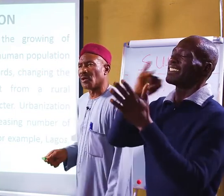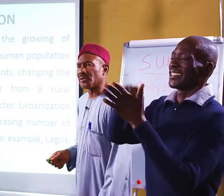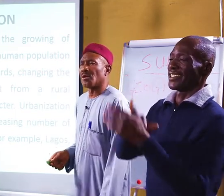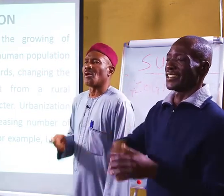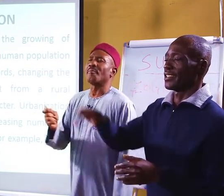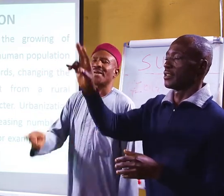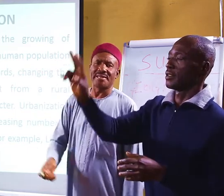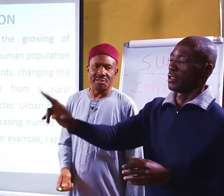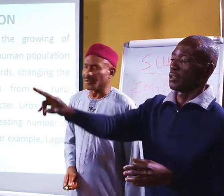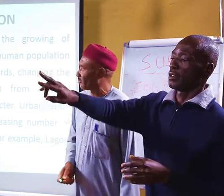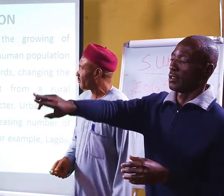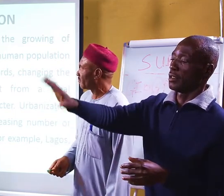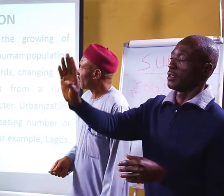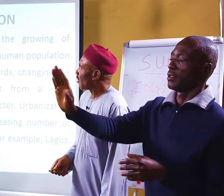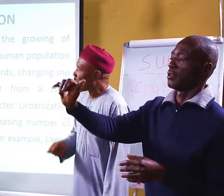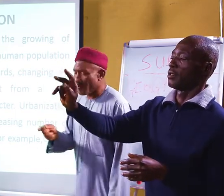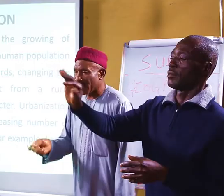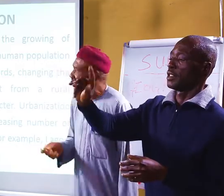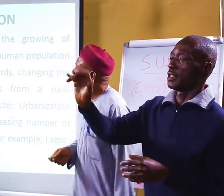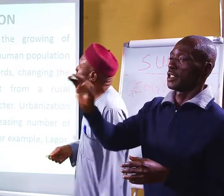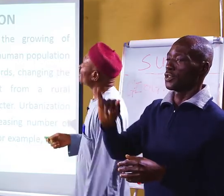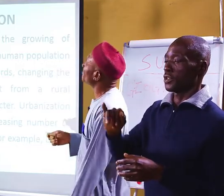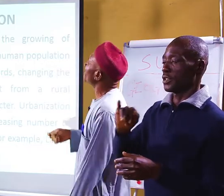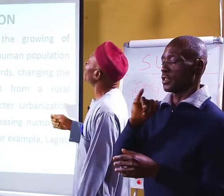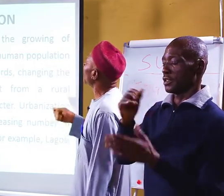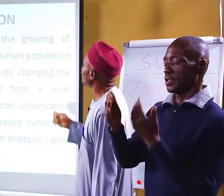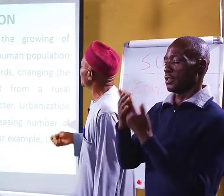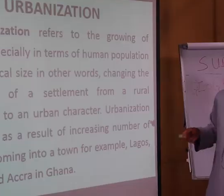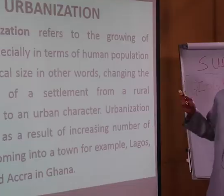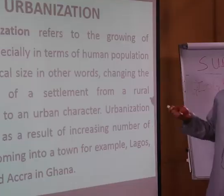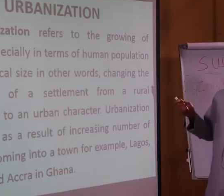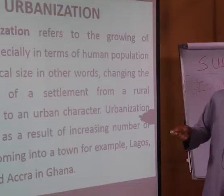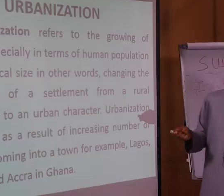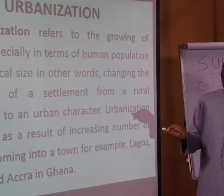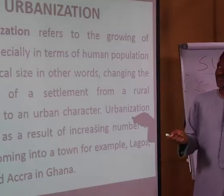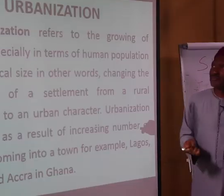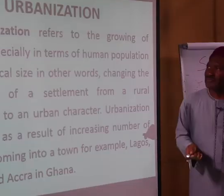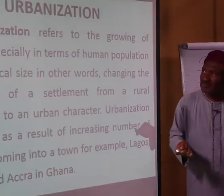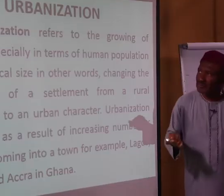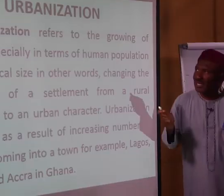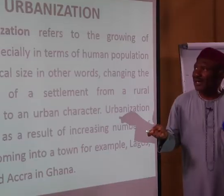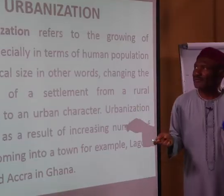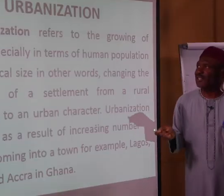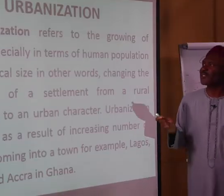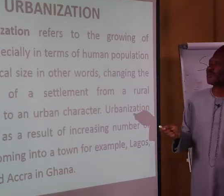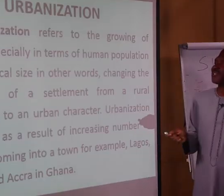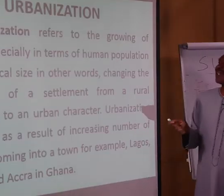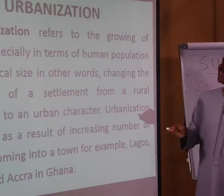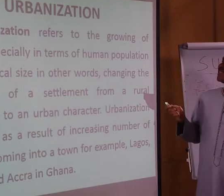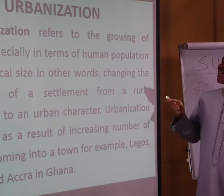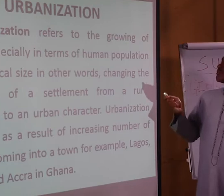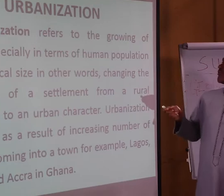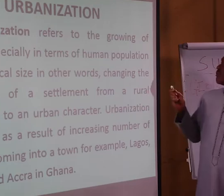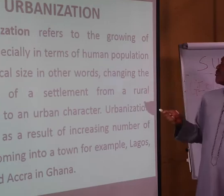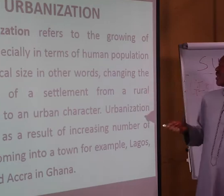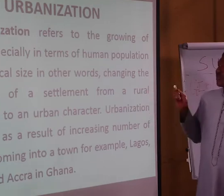by the word urbanization? Urbanization simply refers to growing of towns, especially